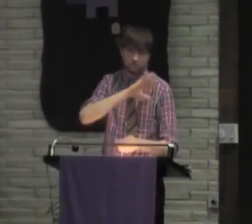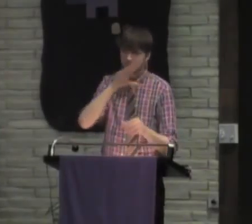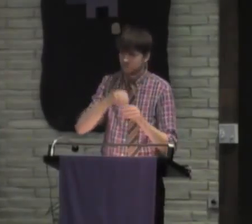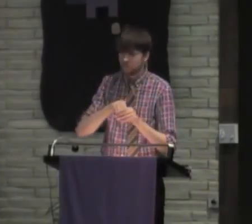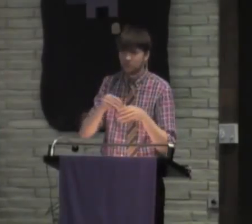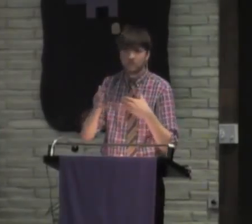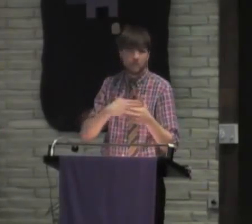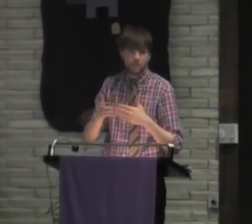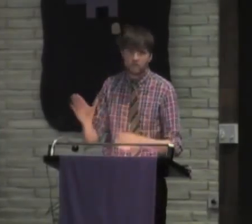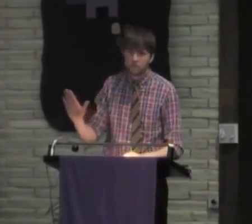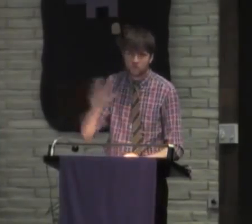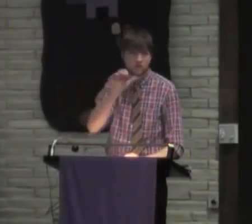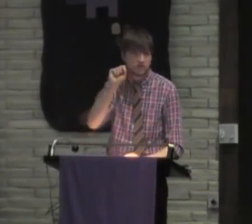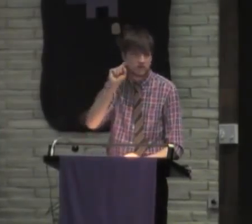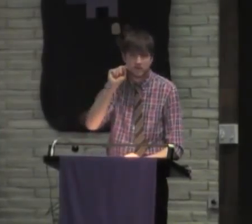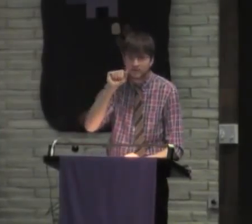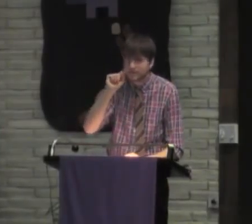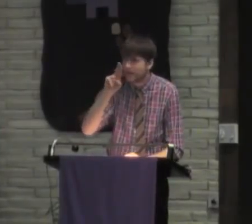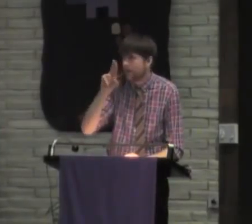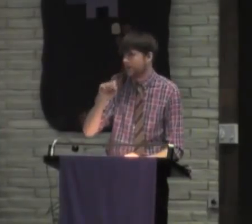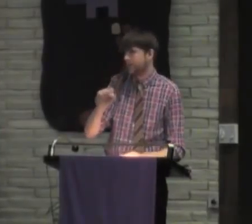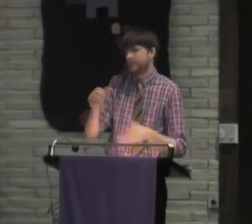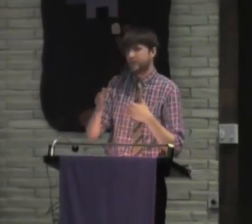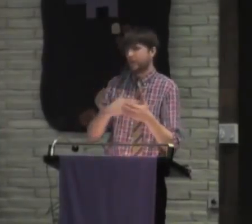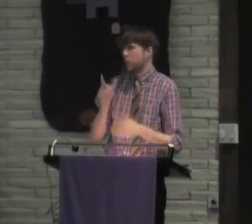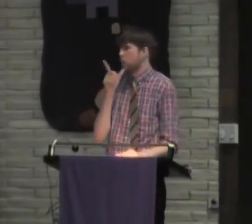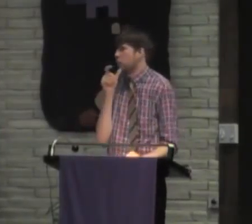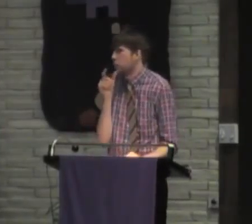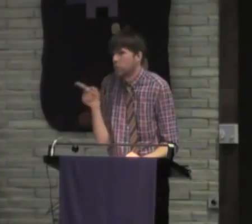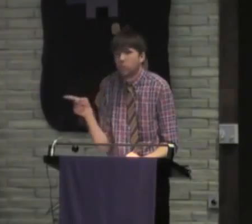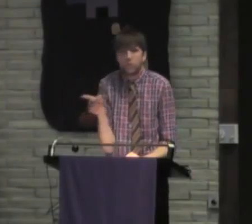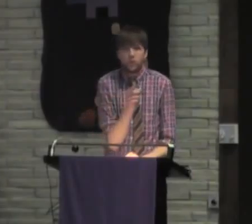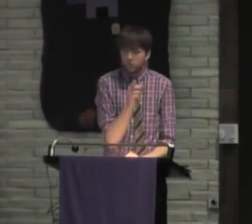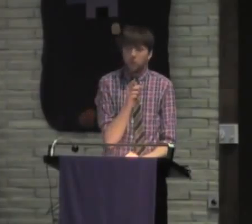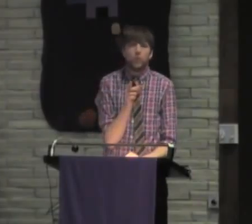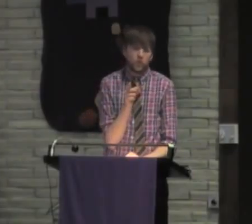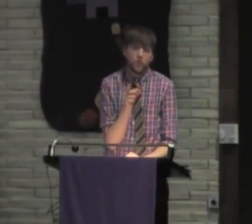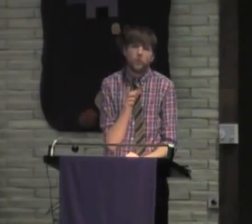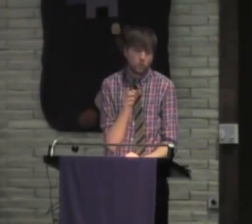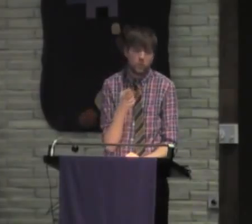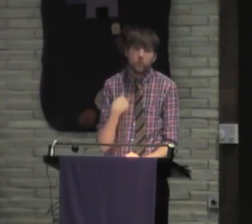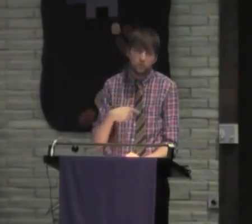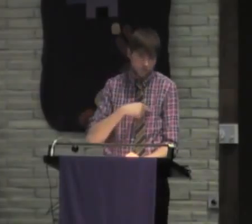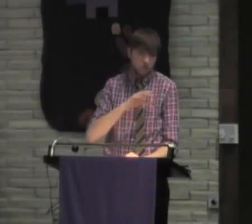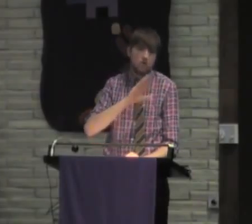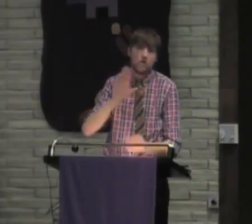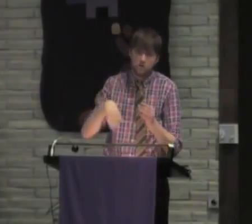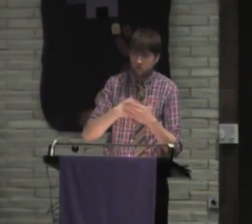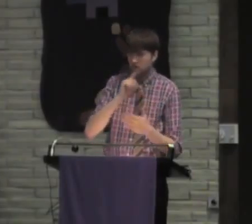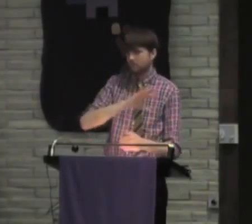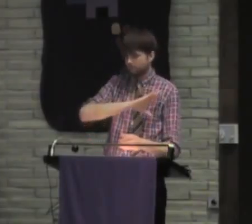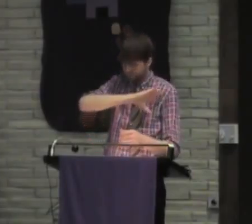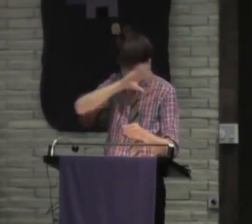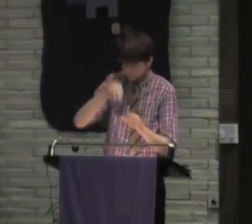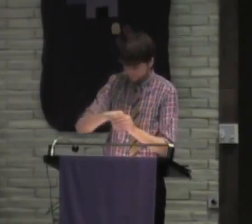Everyone needs to be involved, no matter what their status is, no matter who they are. We